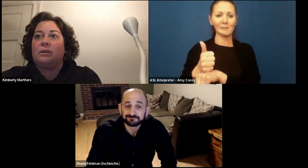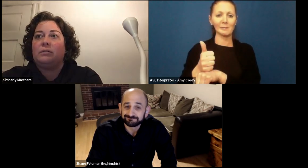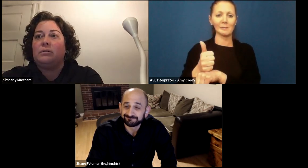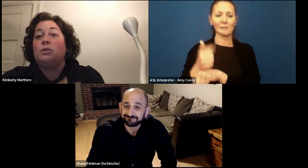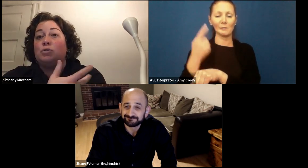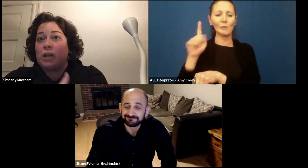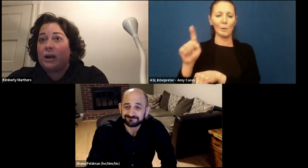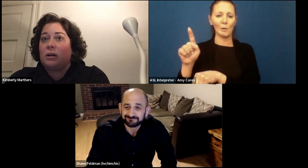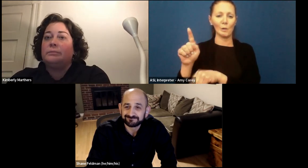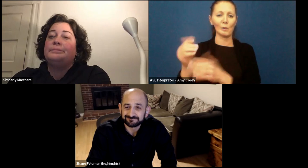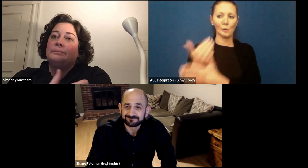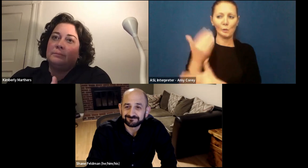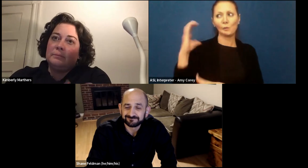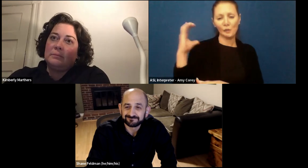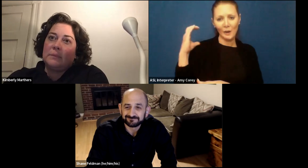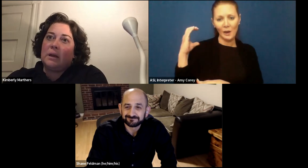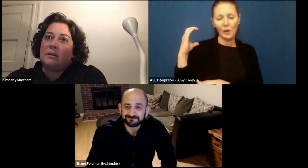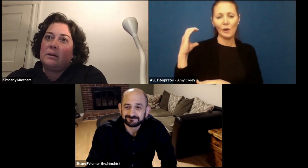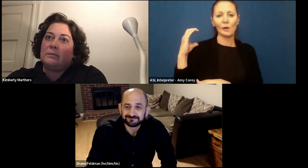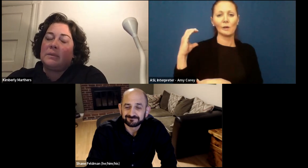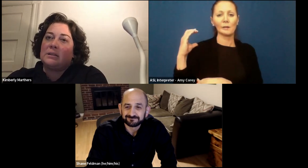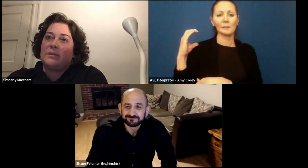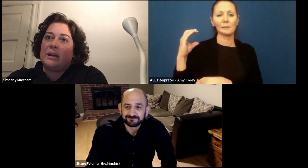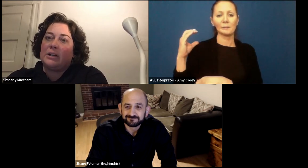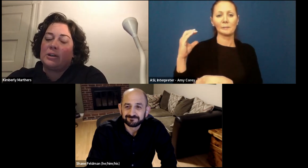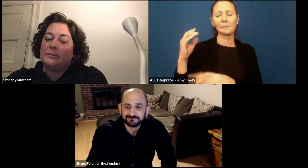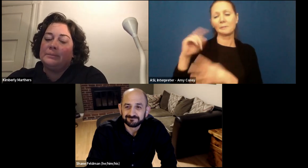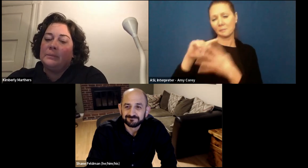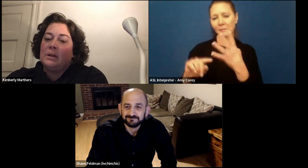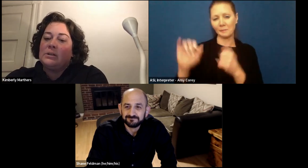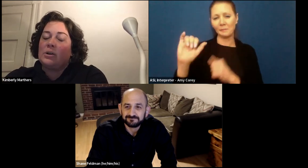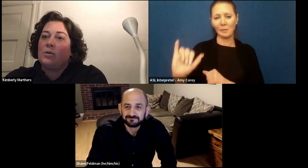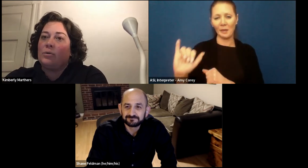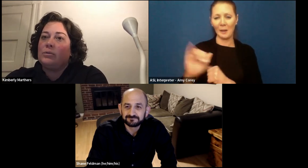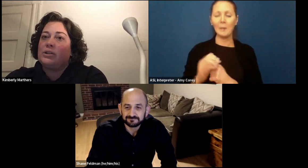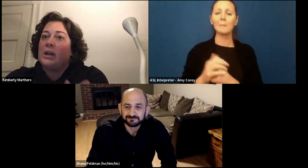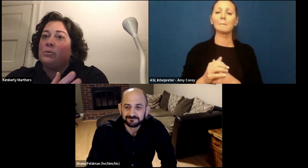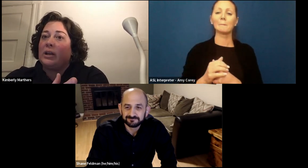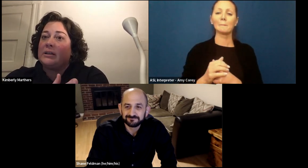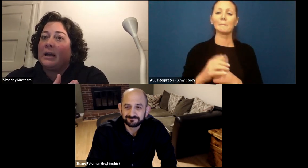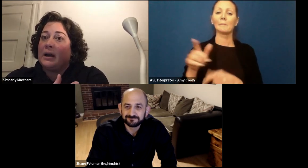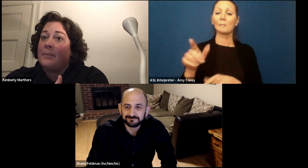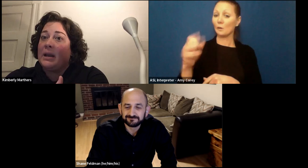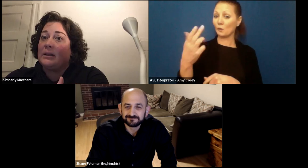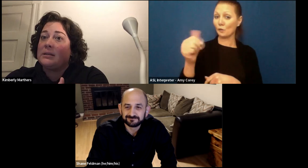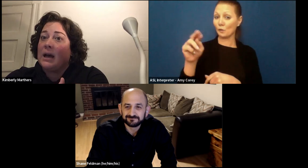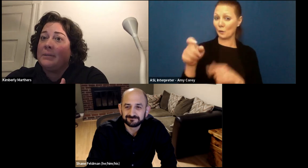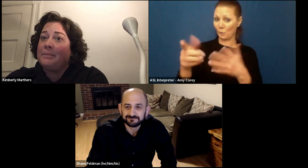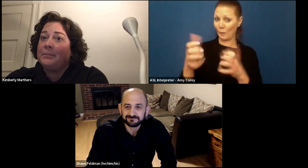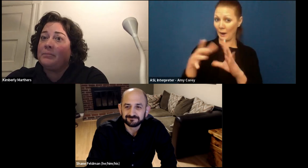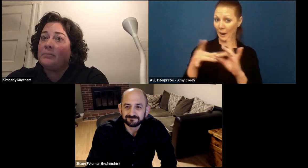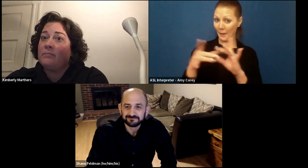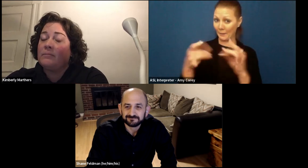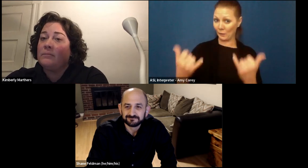with the new chair and things of that nature. So Shane, would you like to make a comment at this